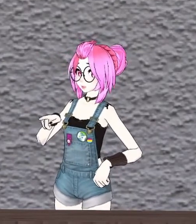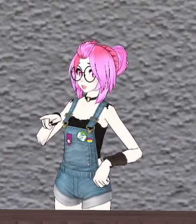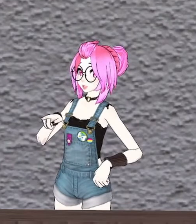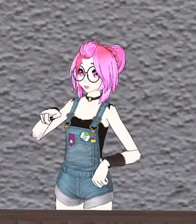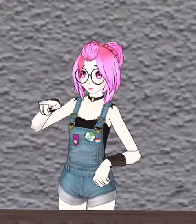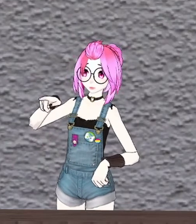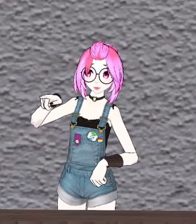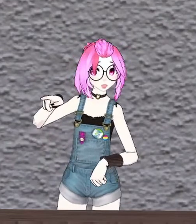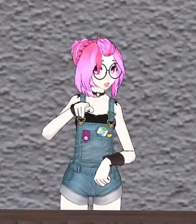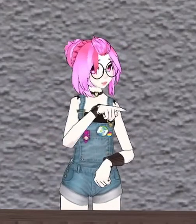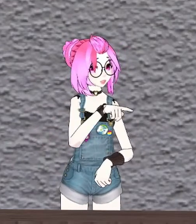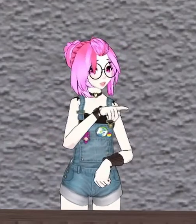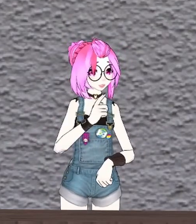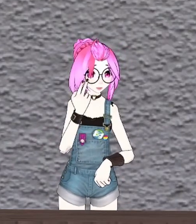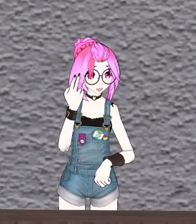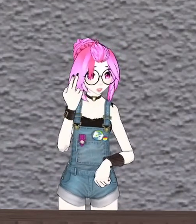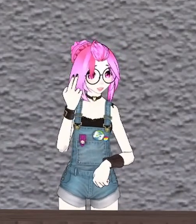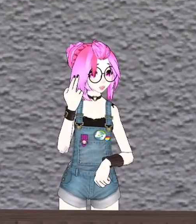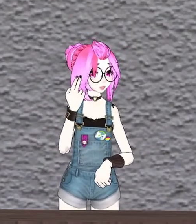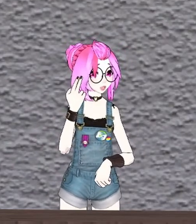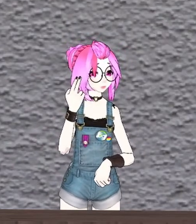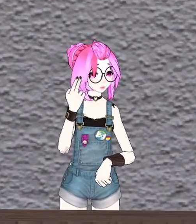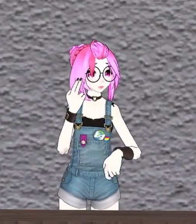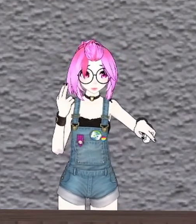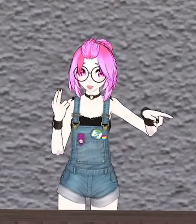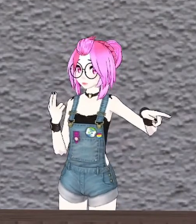Good. Almost. Okay, and then what's the second sign? Yep.